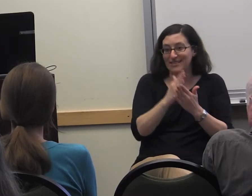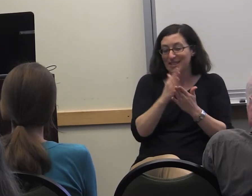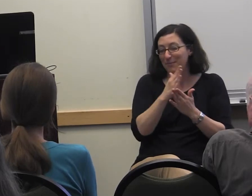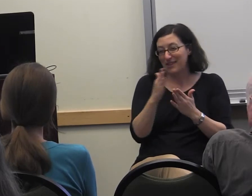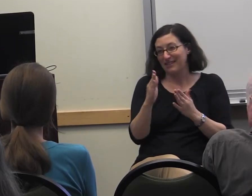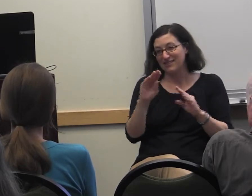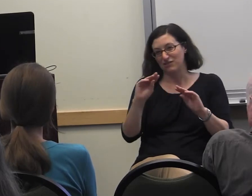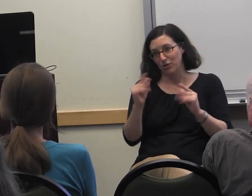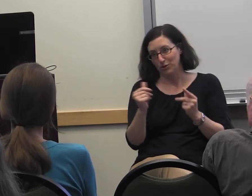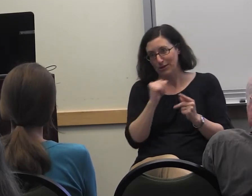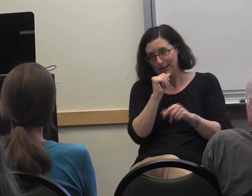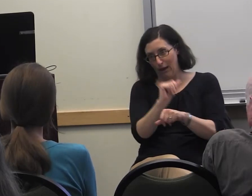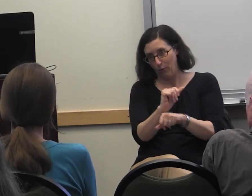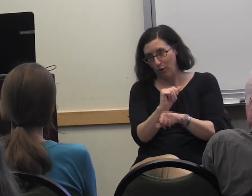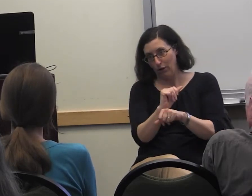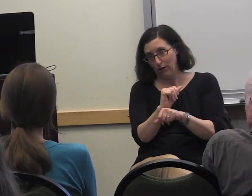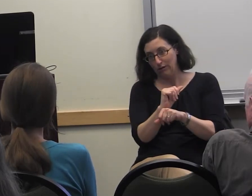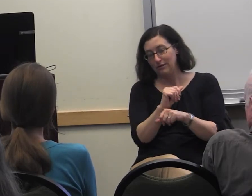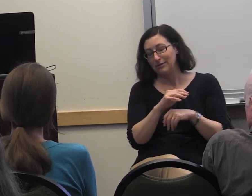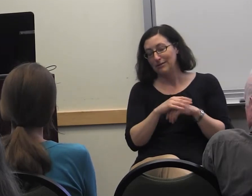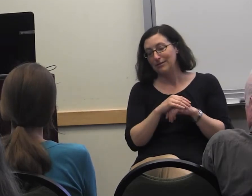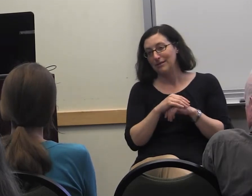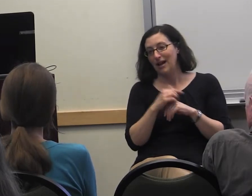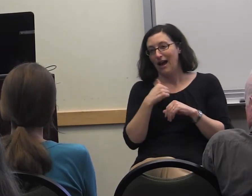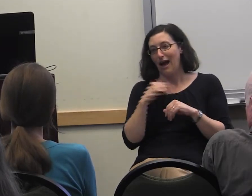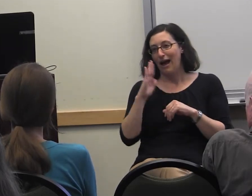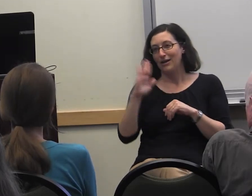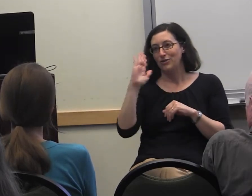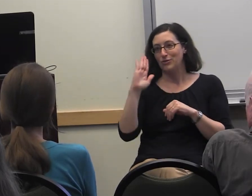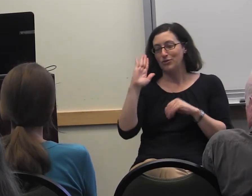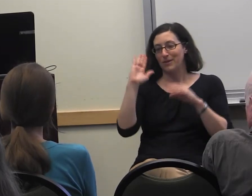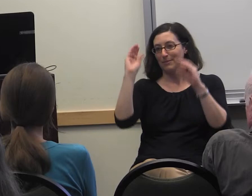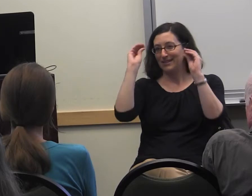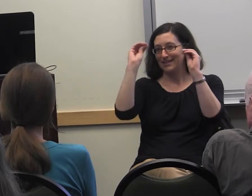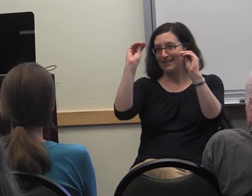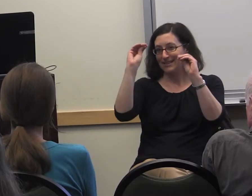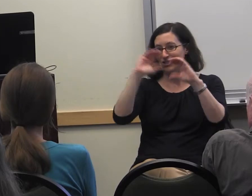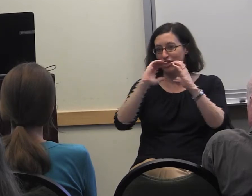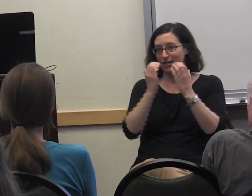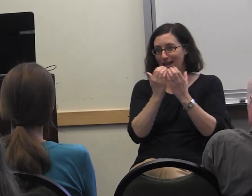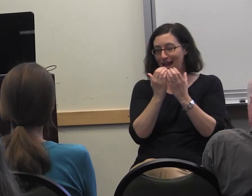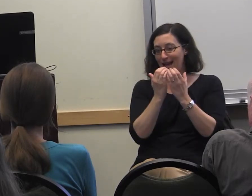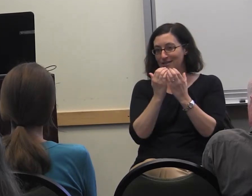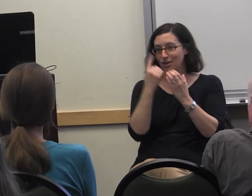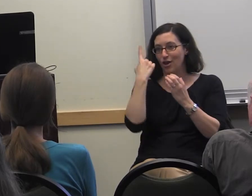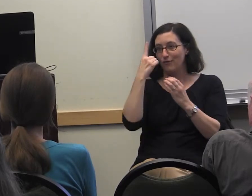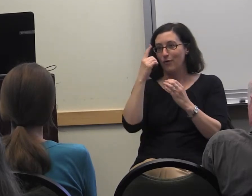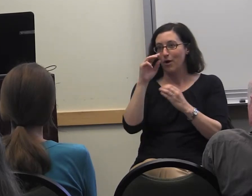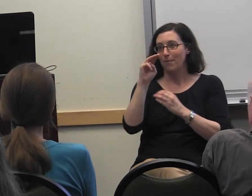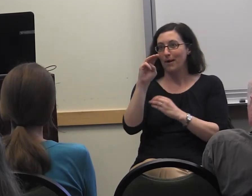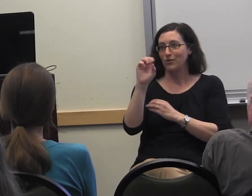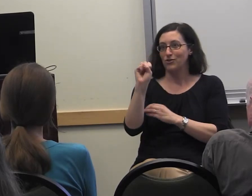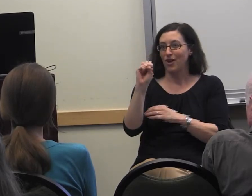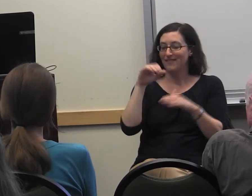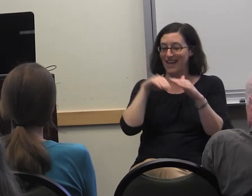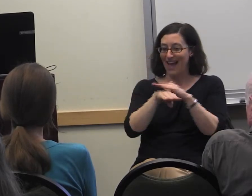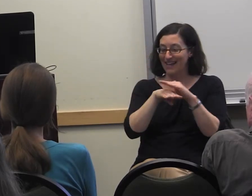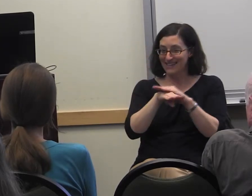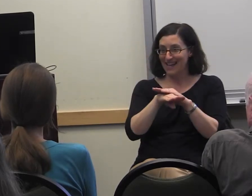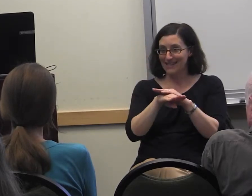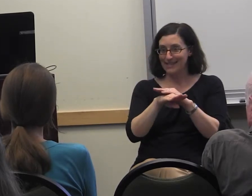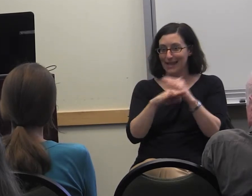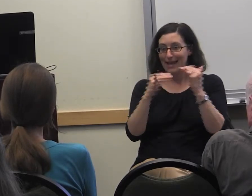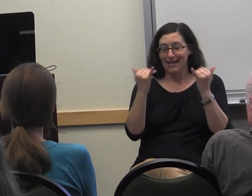as well. I used to be able to teach a class on Microsoft Access, which has become less and